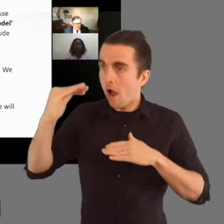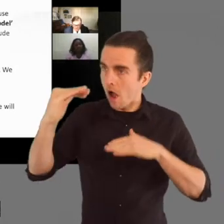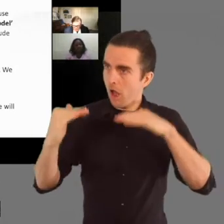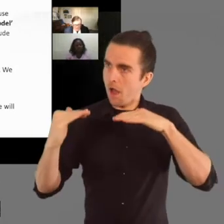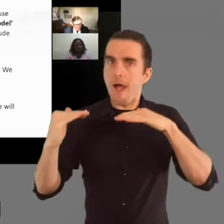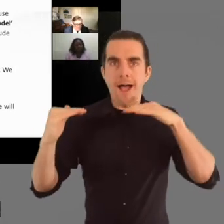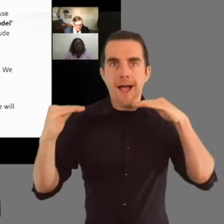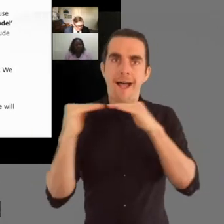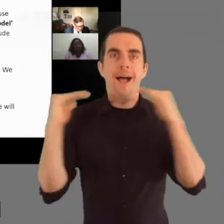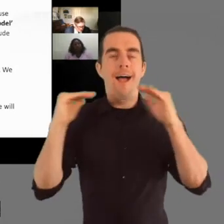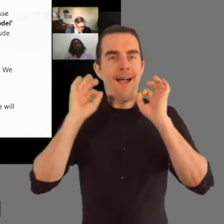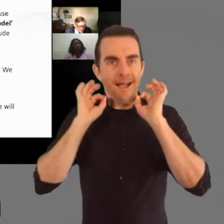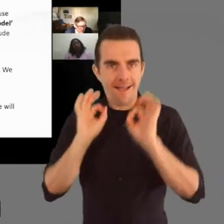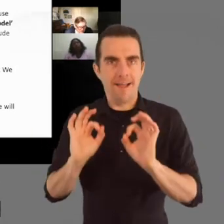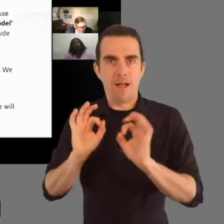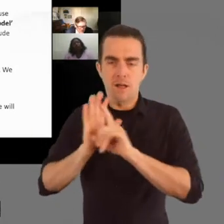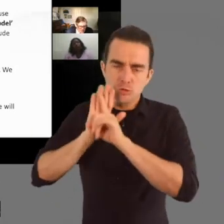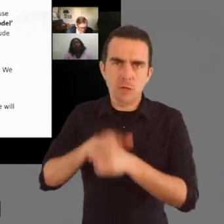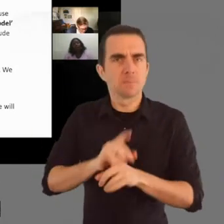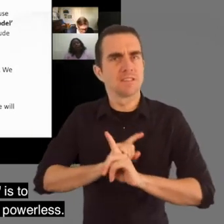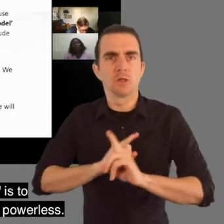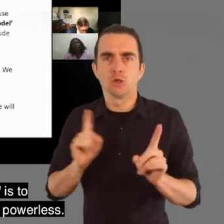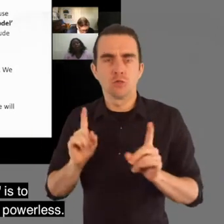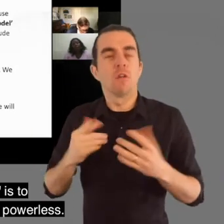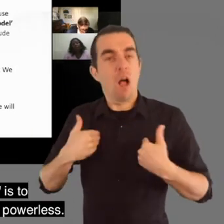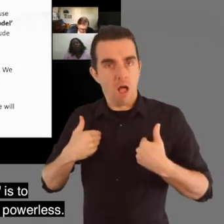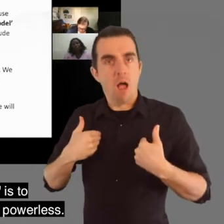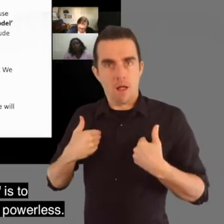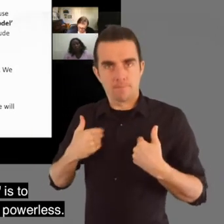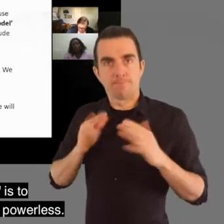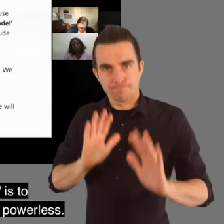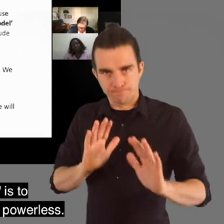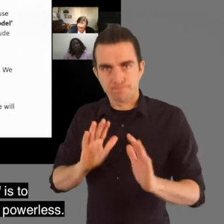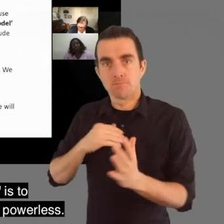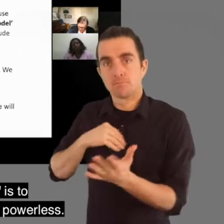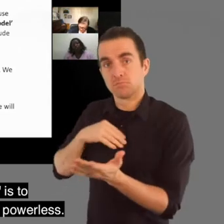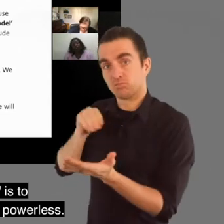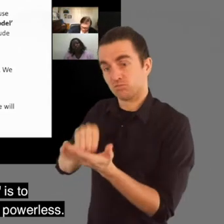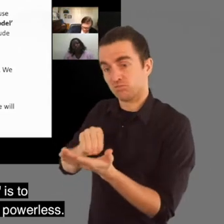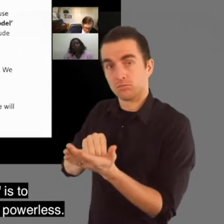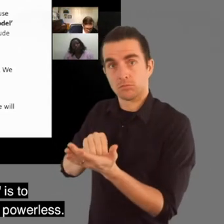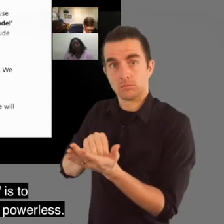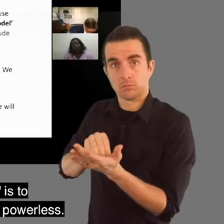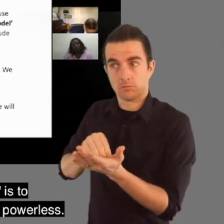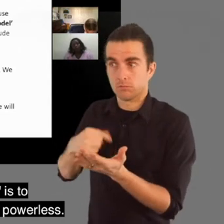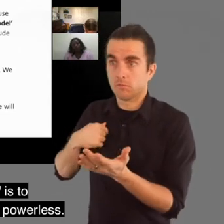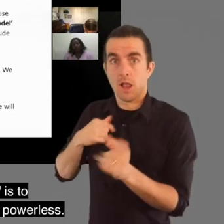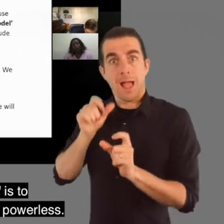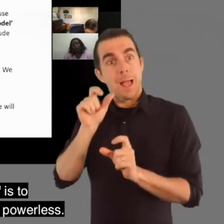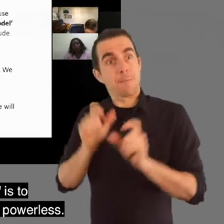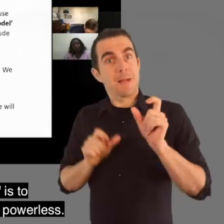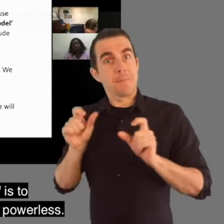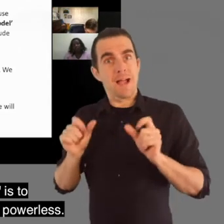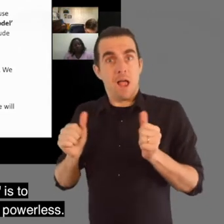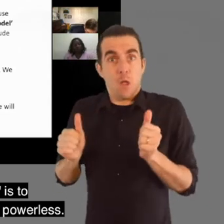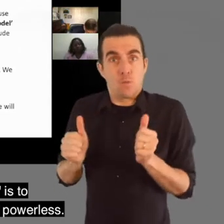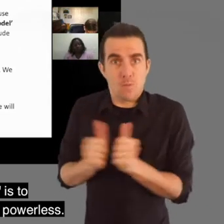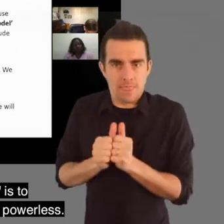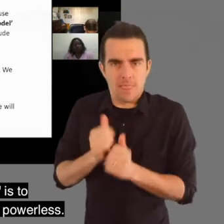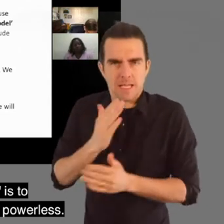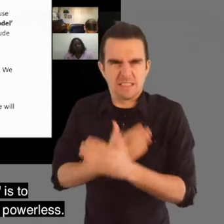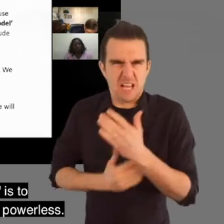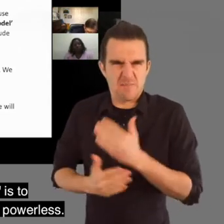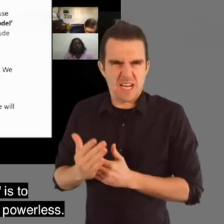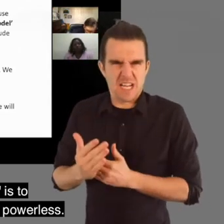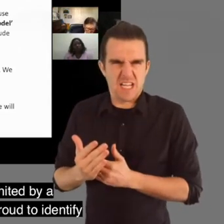and discrimination. So to call ourselves persons with disabilities is to accept that we are objects and